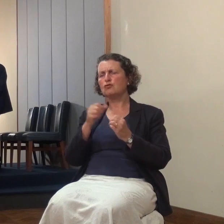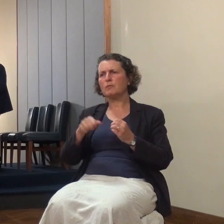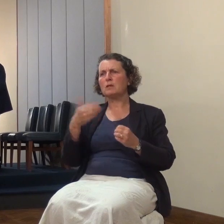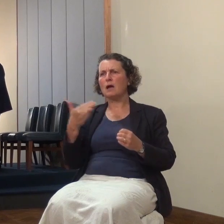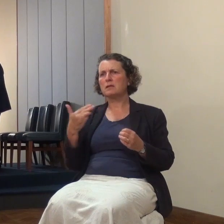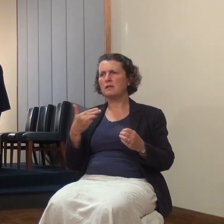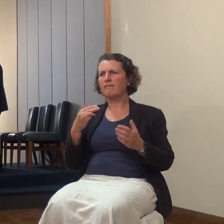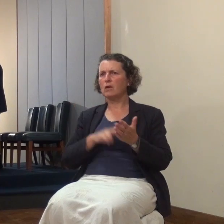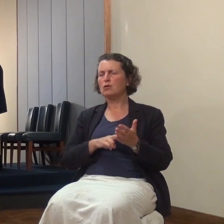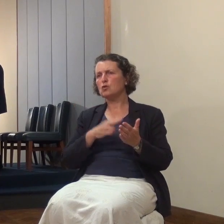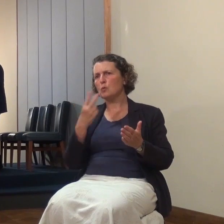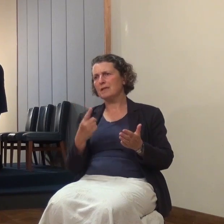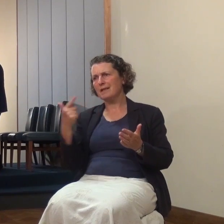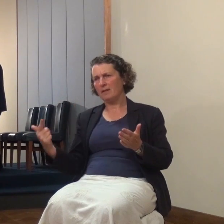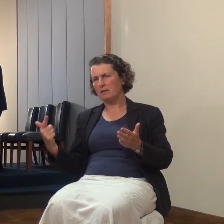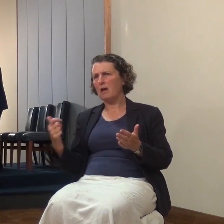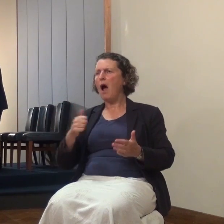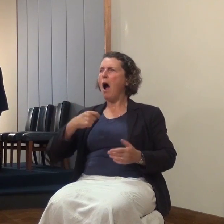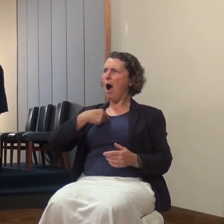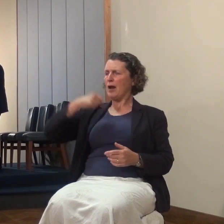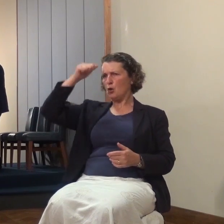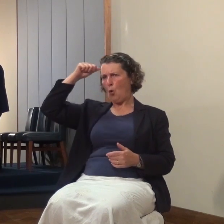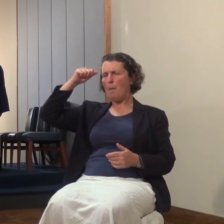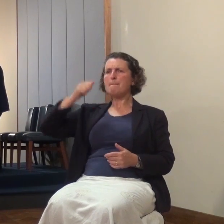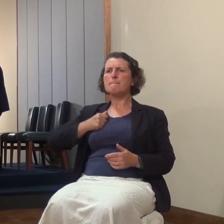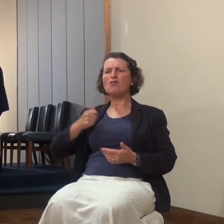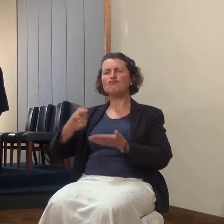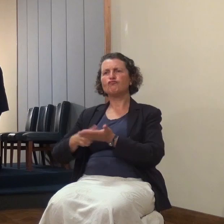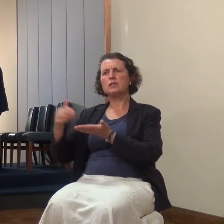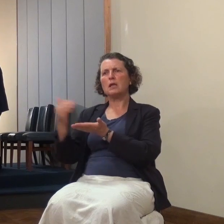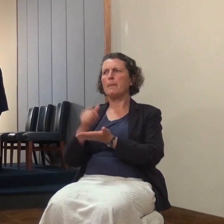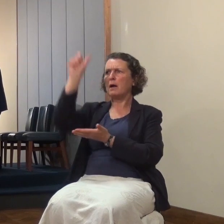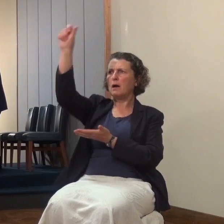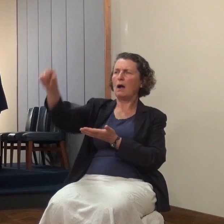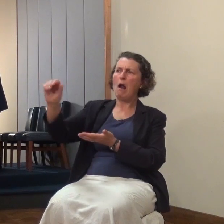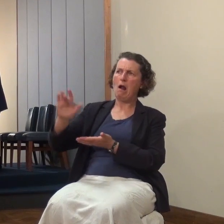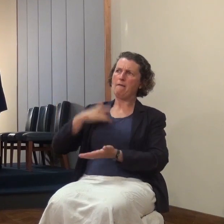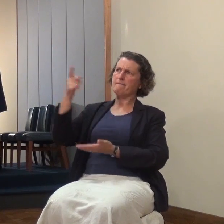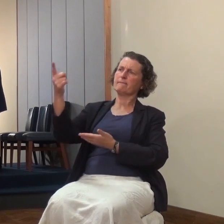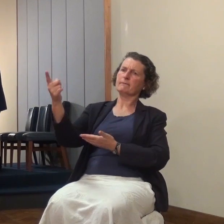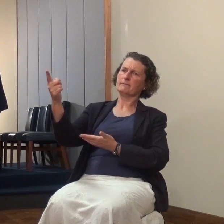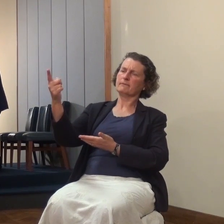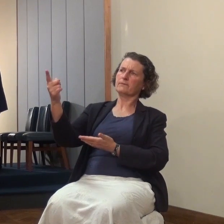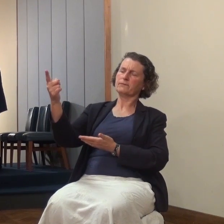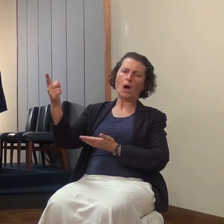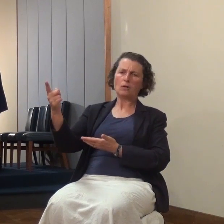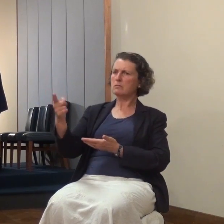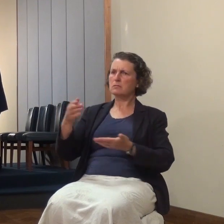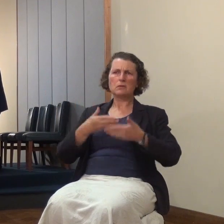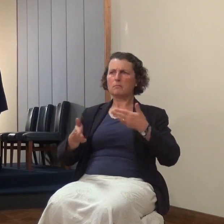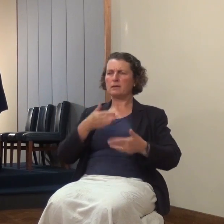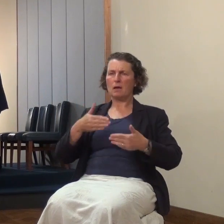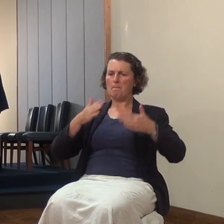know that my Redeemer liveth, he shall stand at the latter day upon the earth. And though after my skin worms destroy this